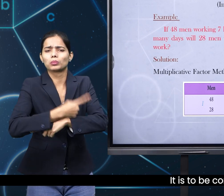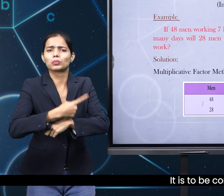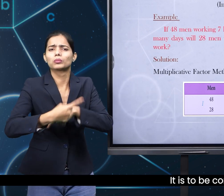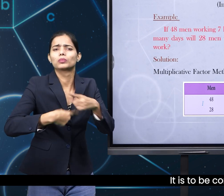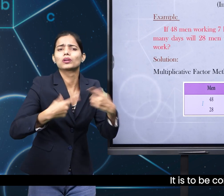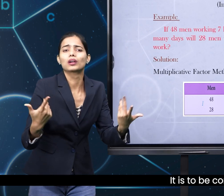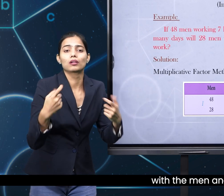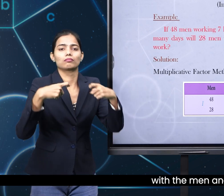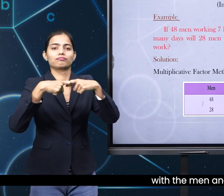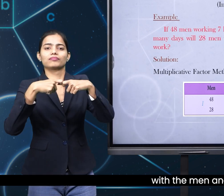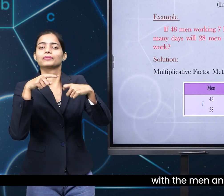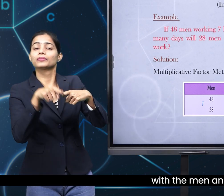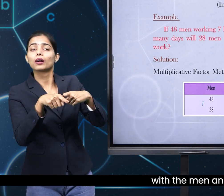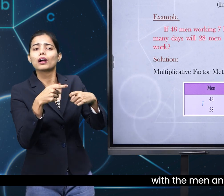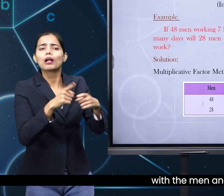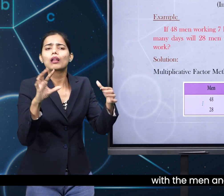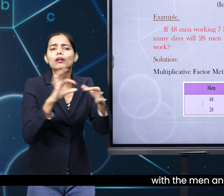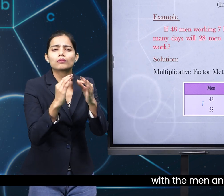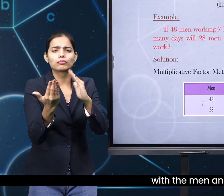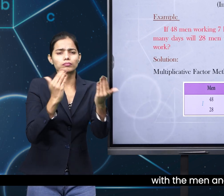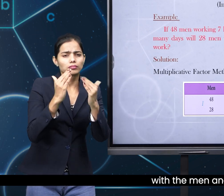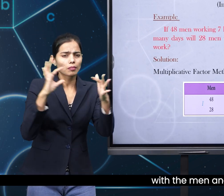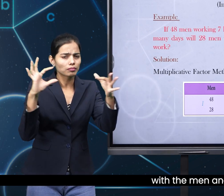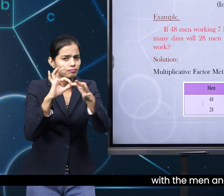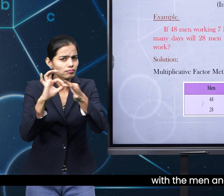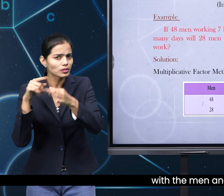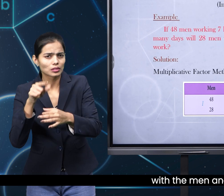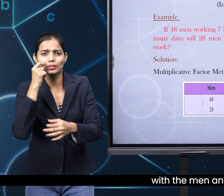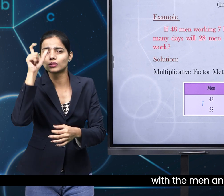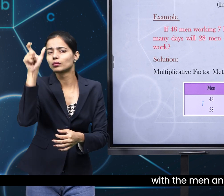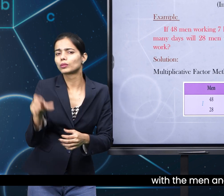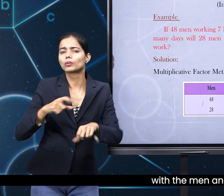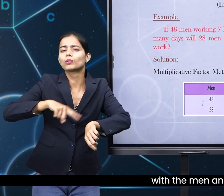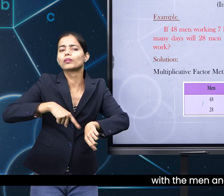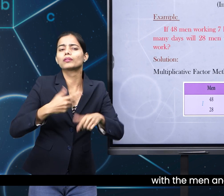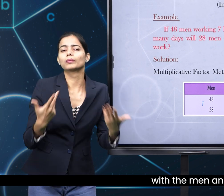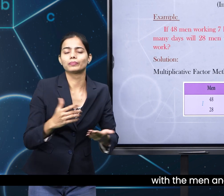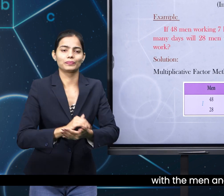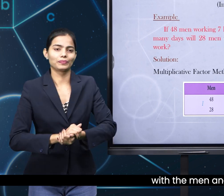It is to be compared with the men and the hours.